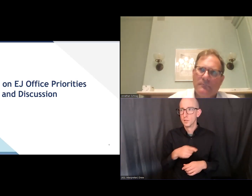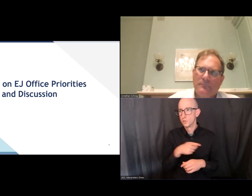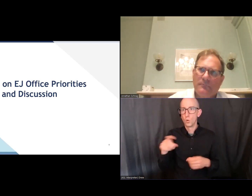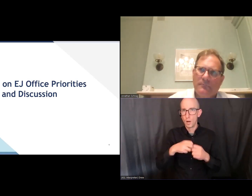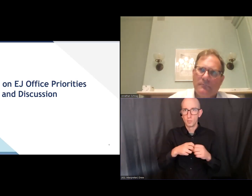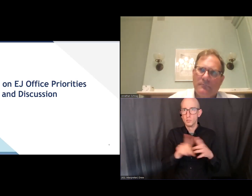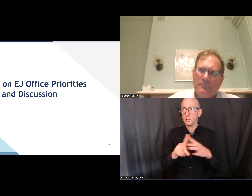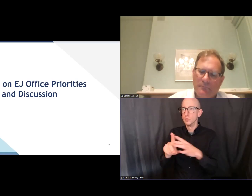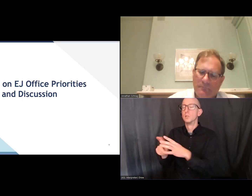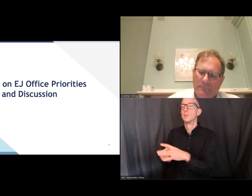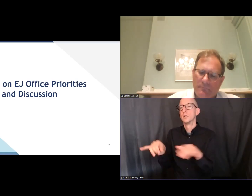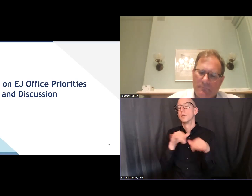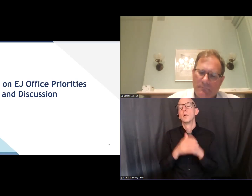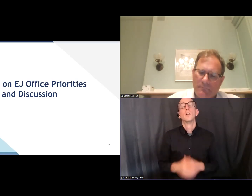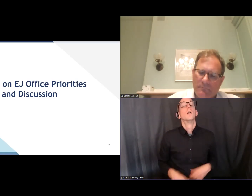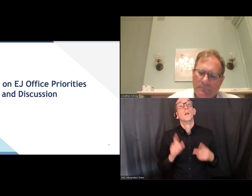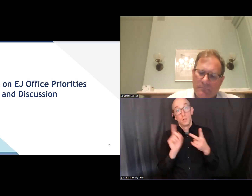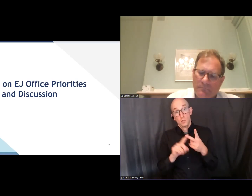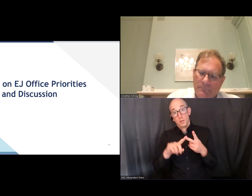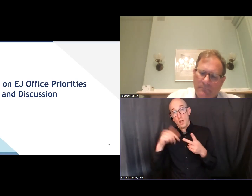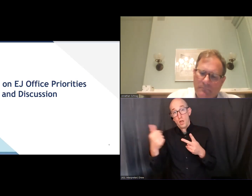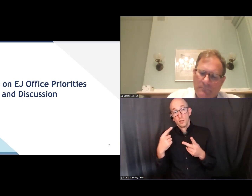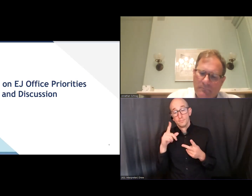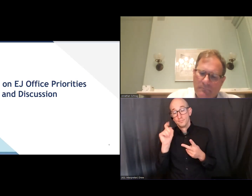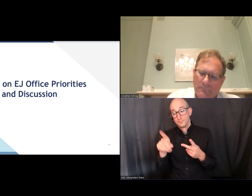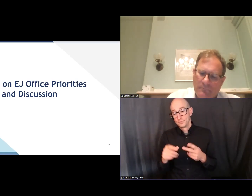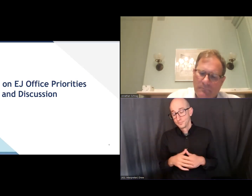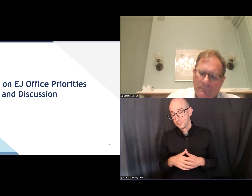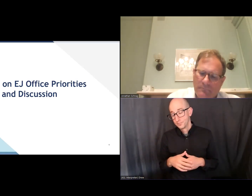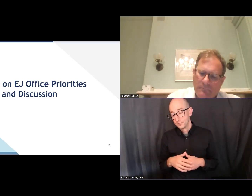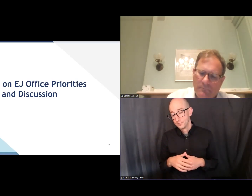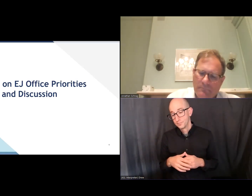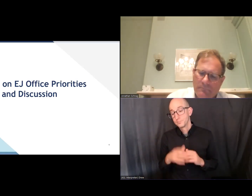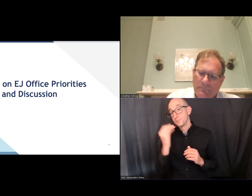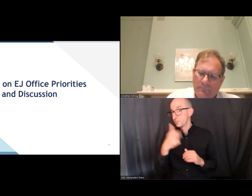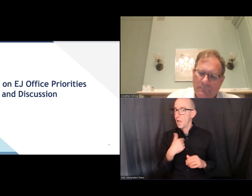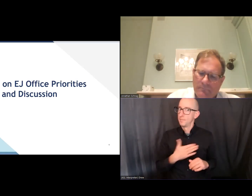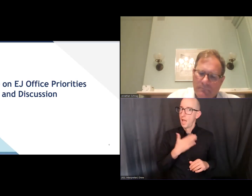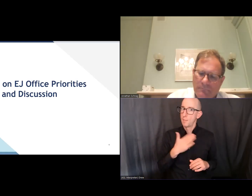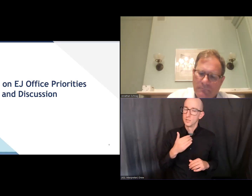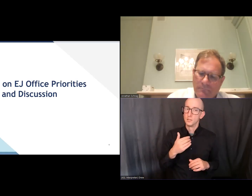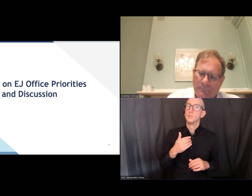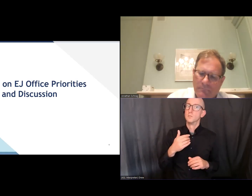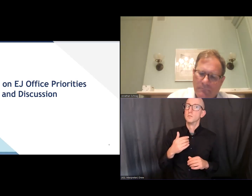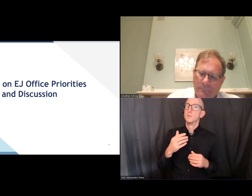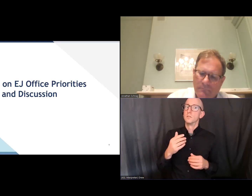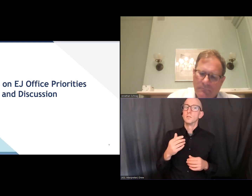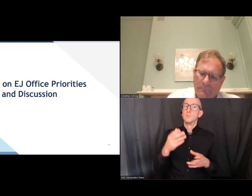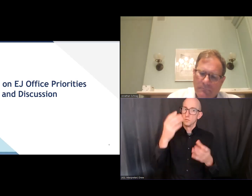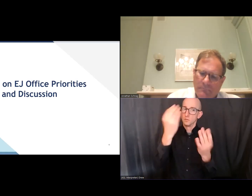other is just, I'm glad to hear that outreach is happening to EJ and